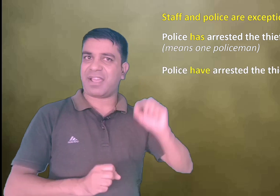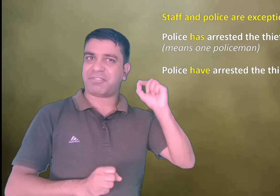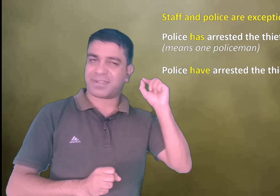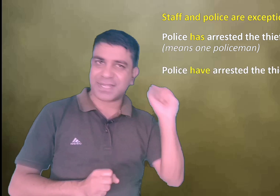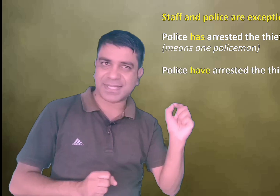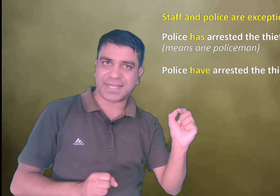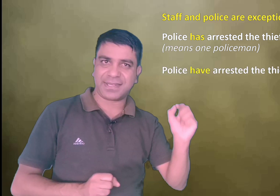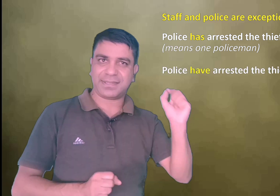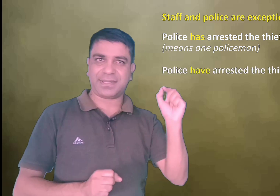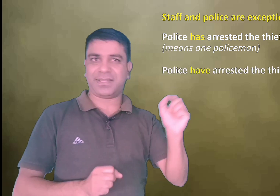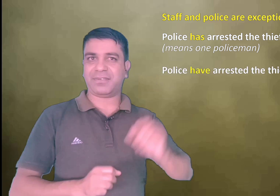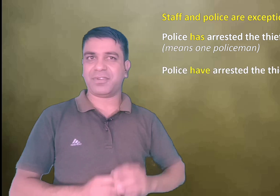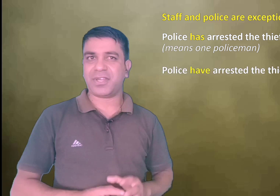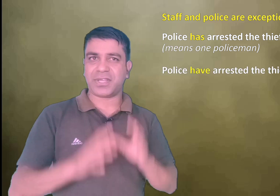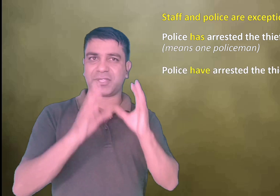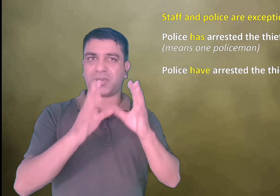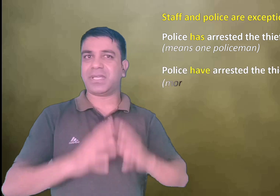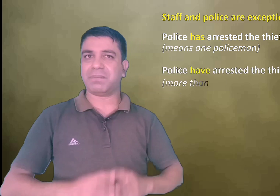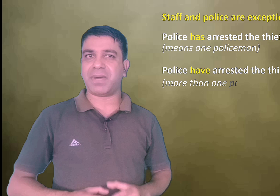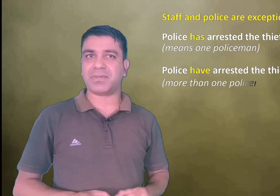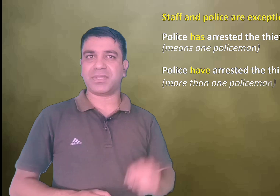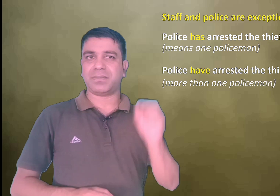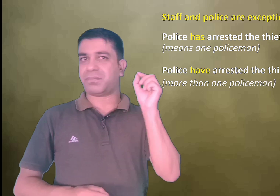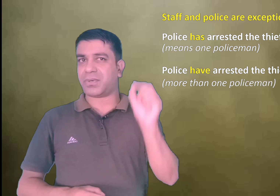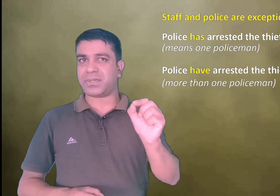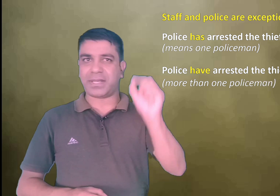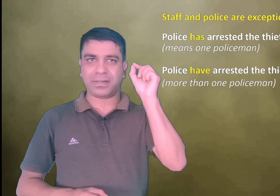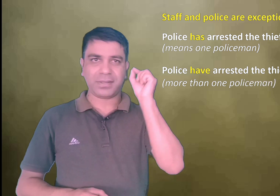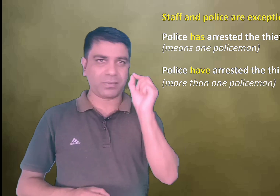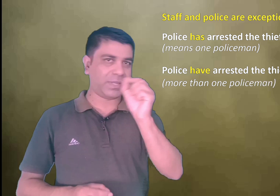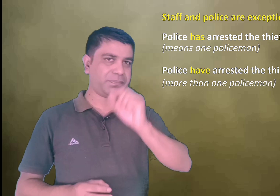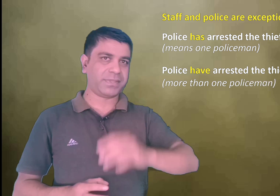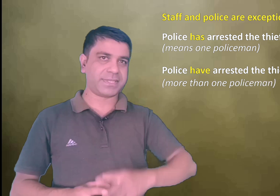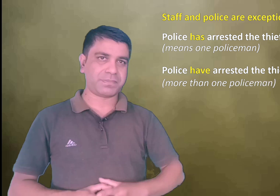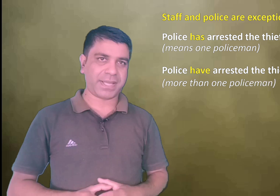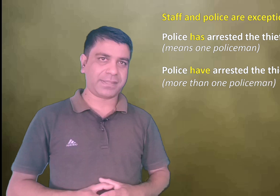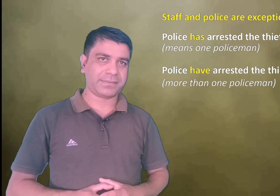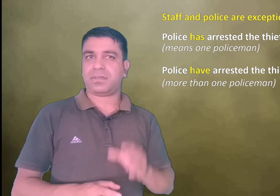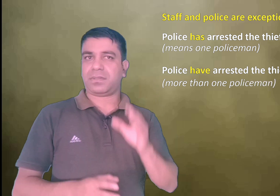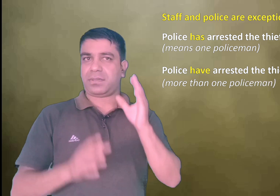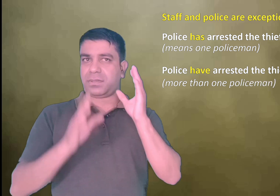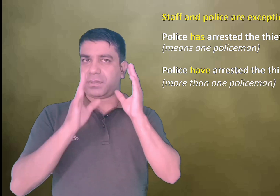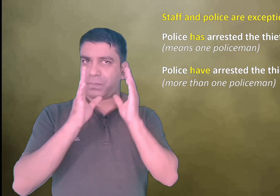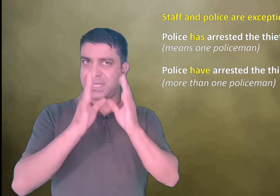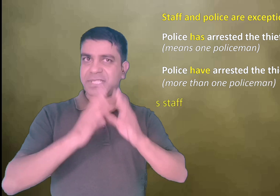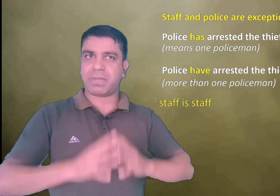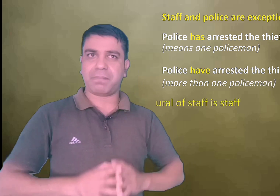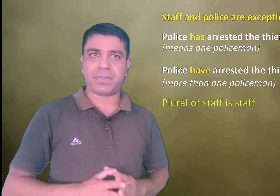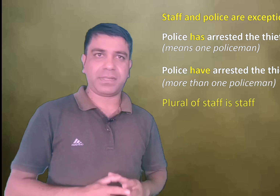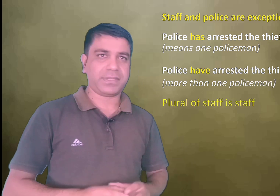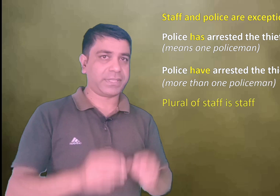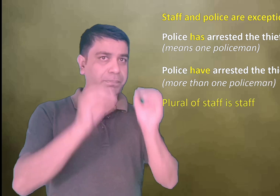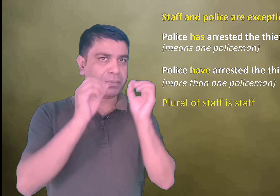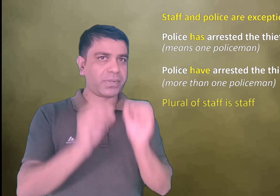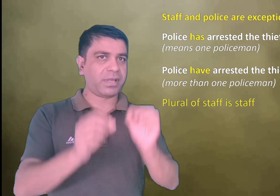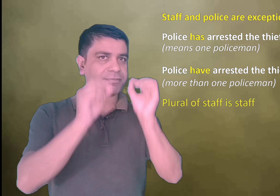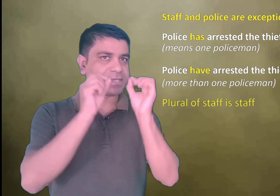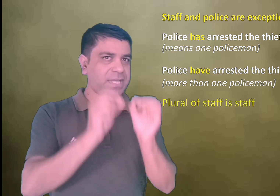have arrested the thief, you are talking about more than one policeman. Please remember, the plural of